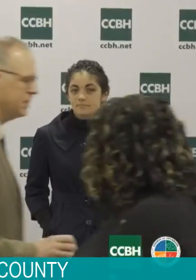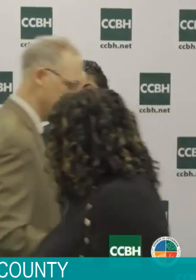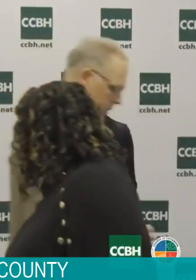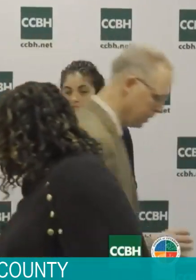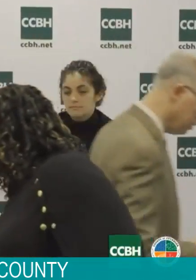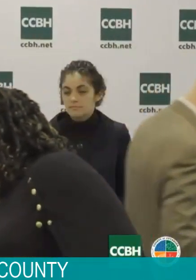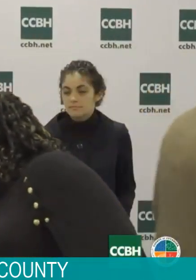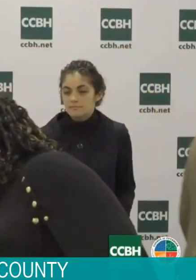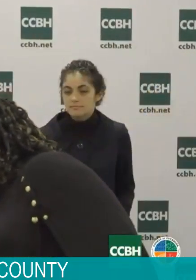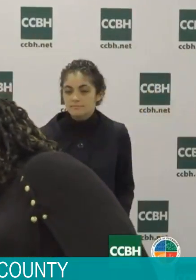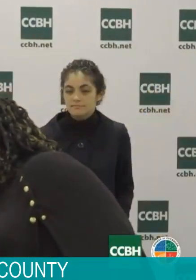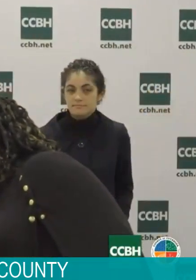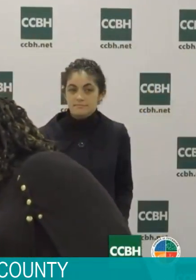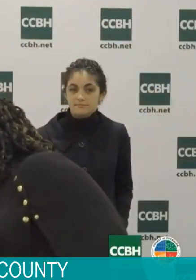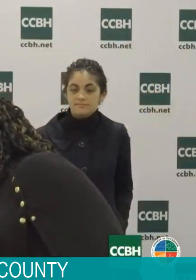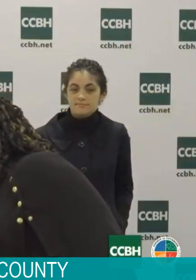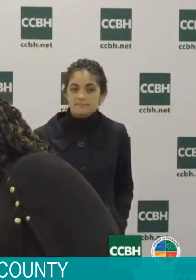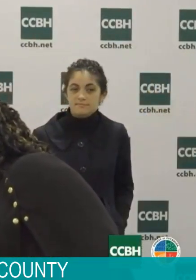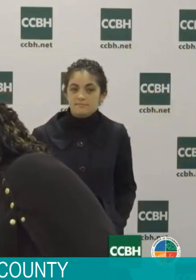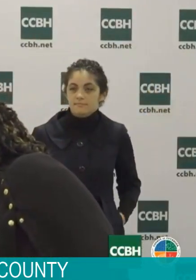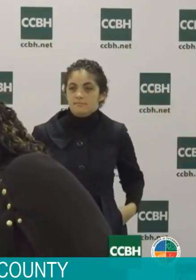going to turn my recording on. Yeah.